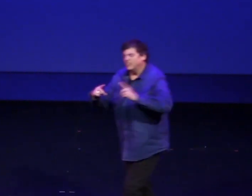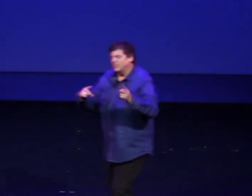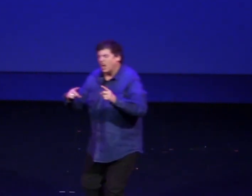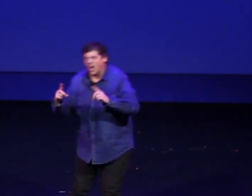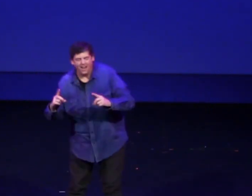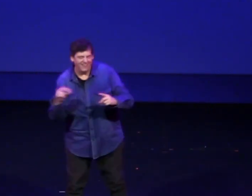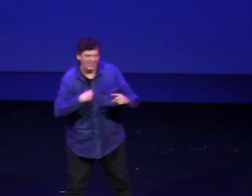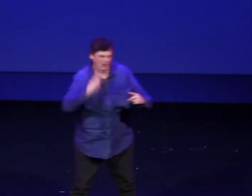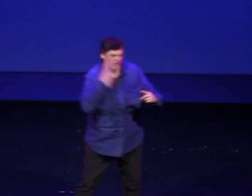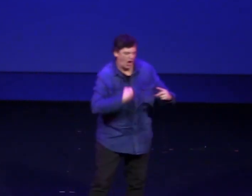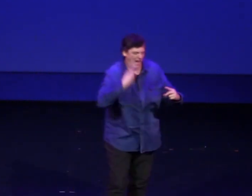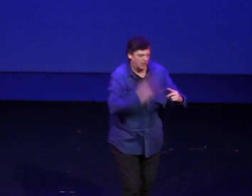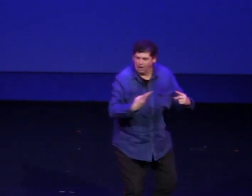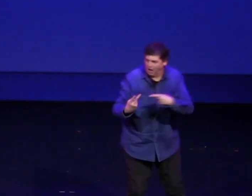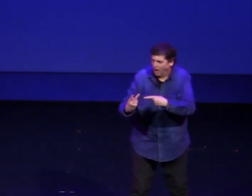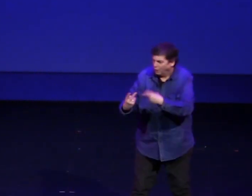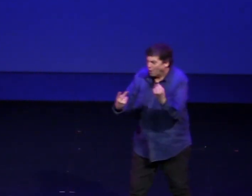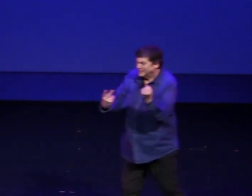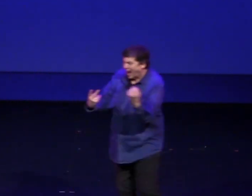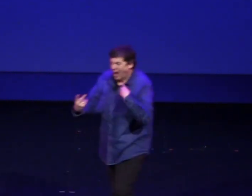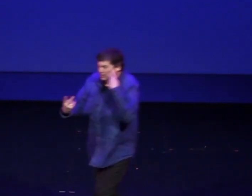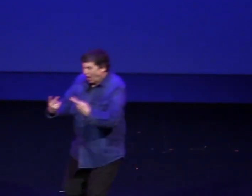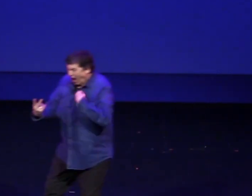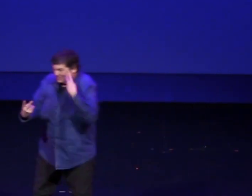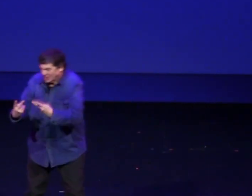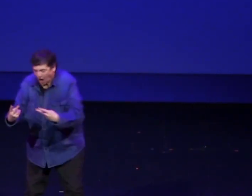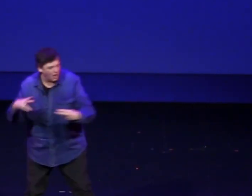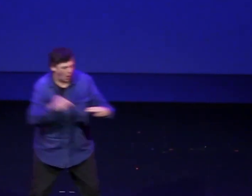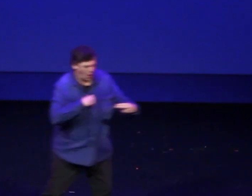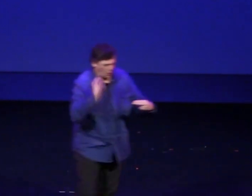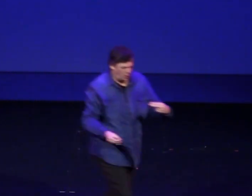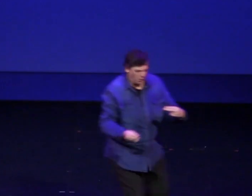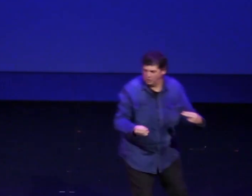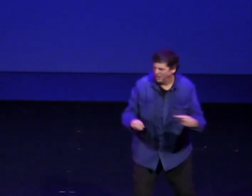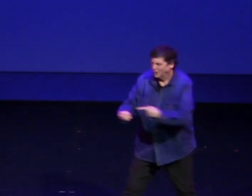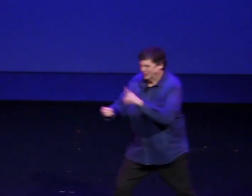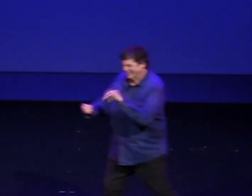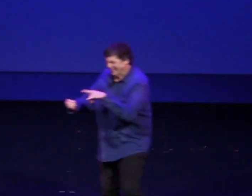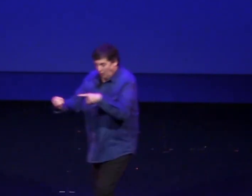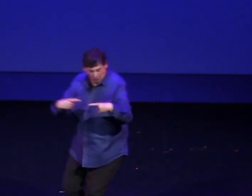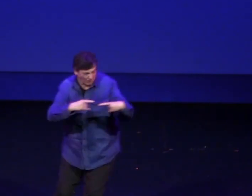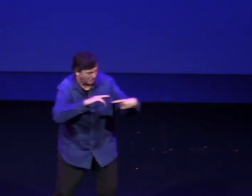No, that's different though. That doesn't count. No, I saw it. I saw Oh, it. wait, you just signed. I saw you do the sign. No, I didn't. Yes, you